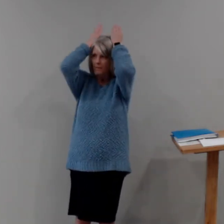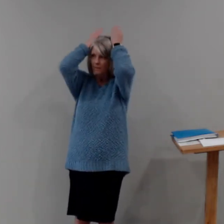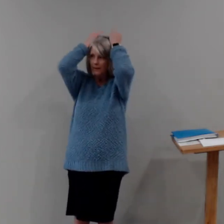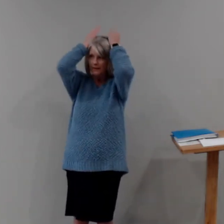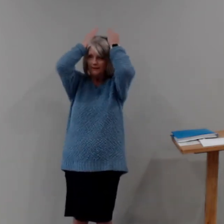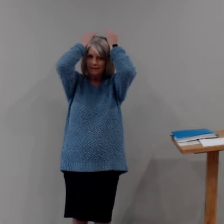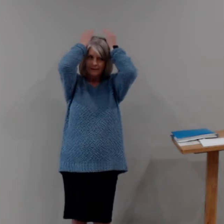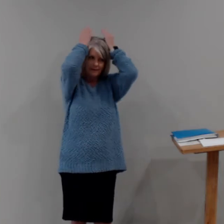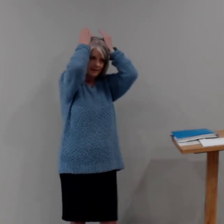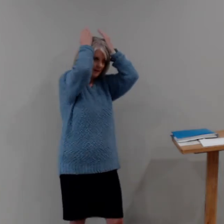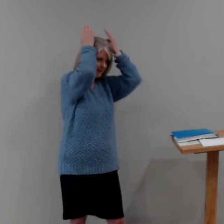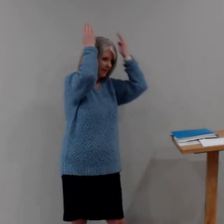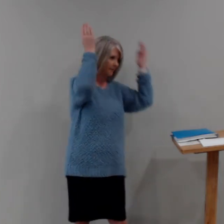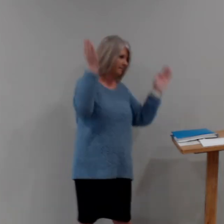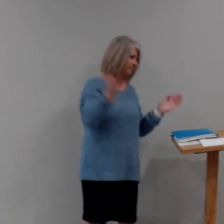Bunny.